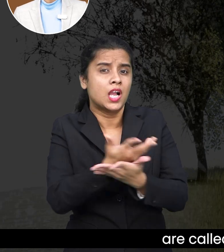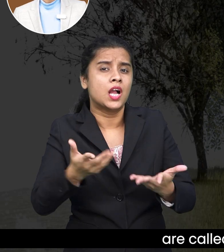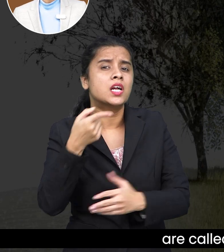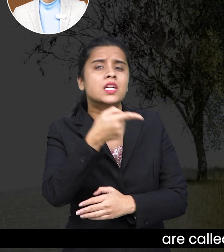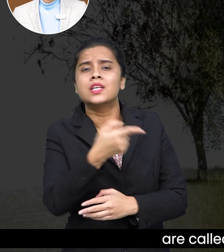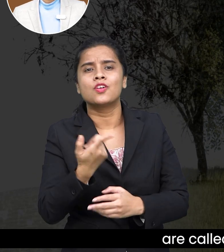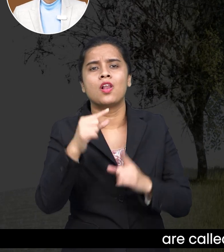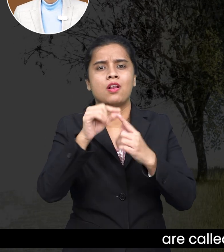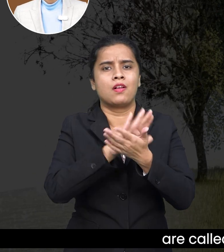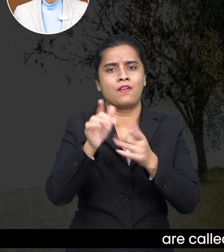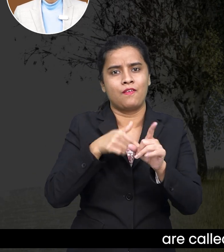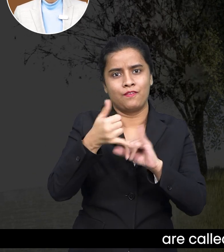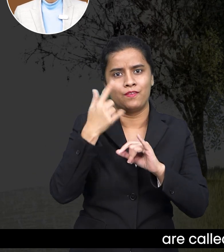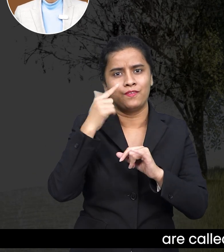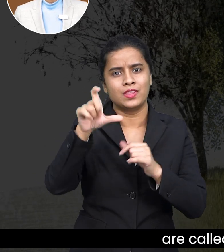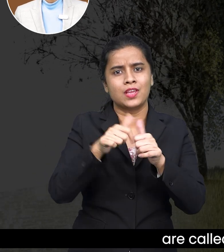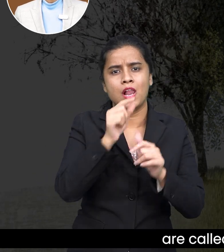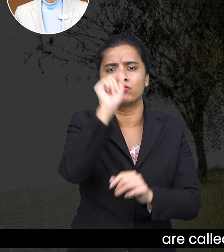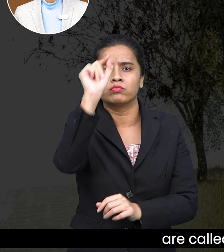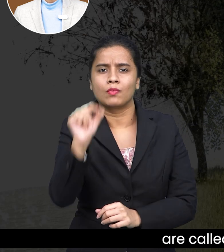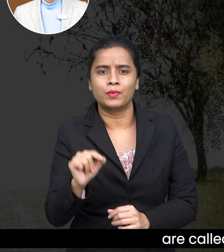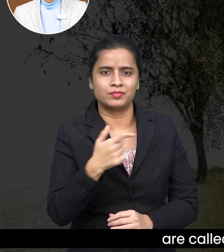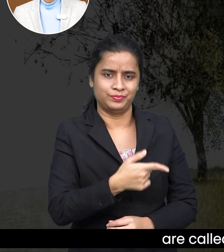physical properties.